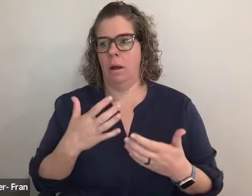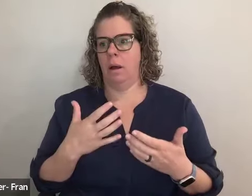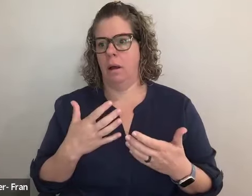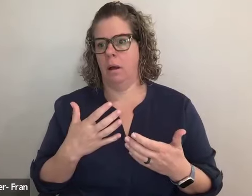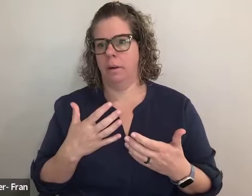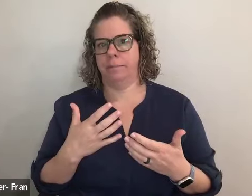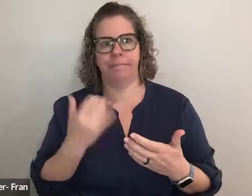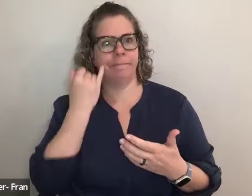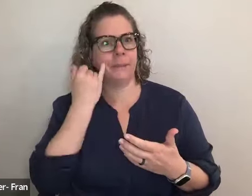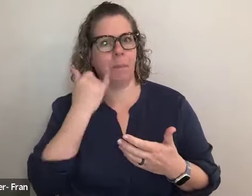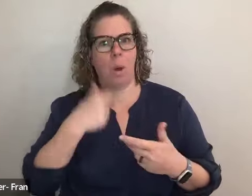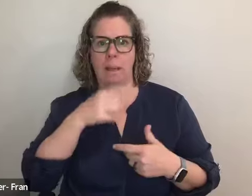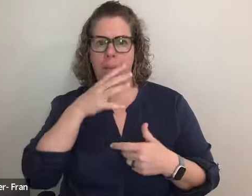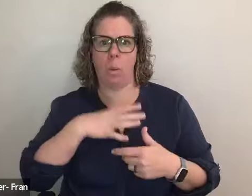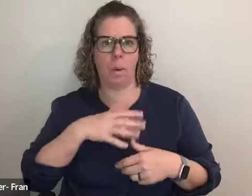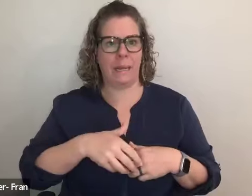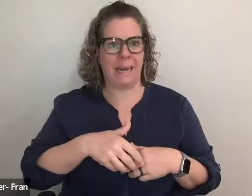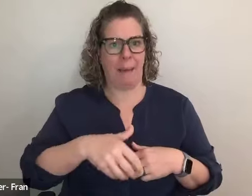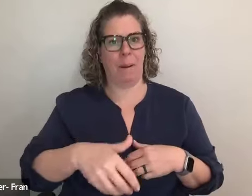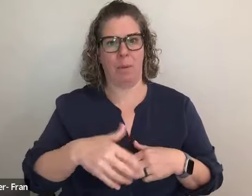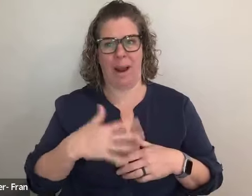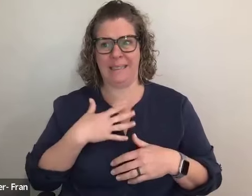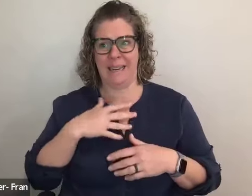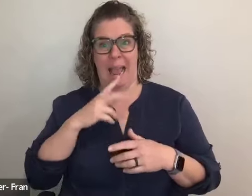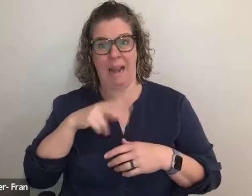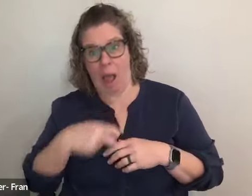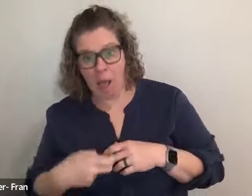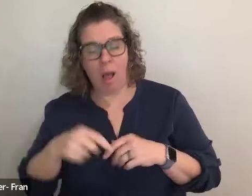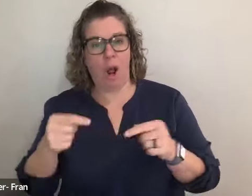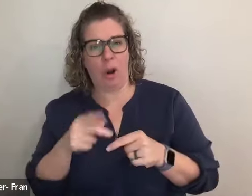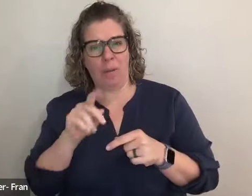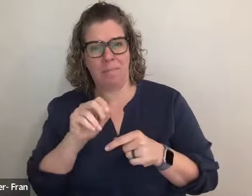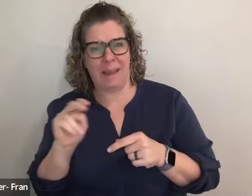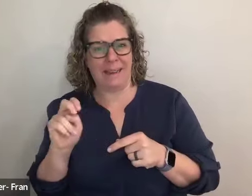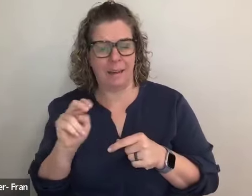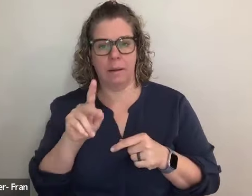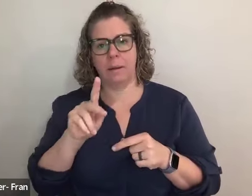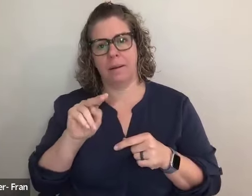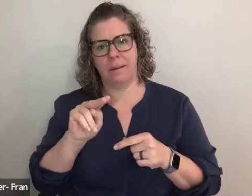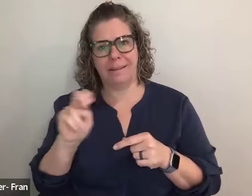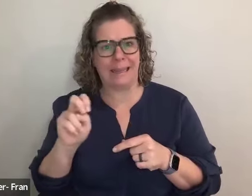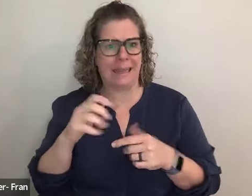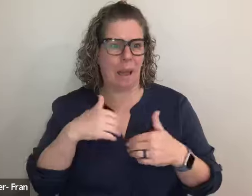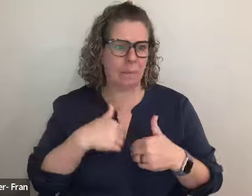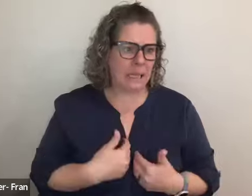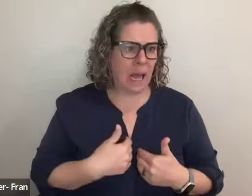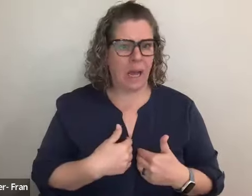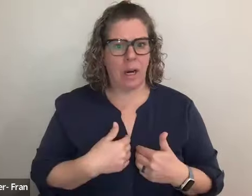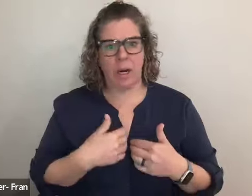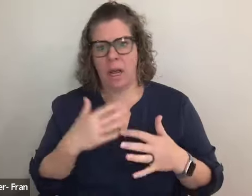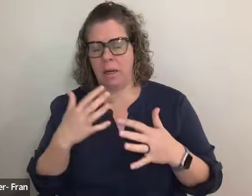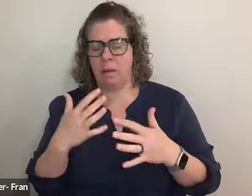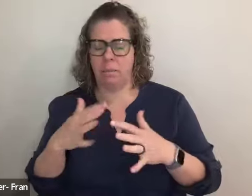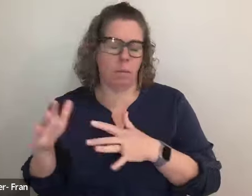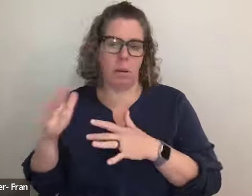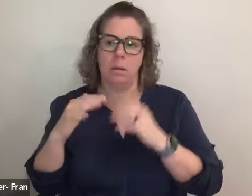knee and my window of tolerance is a little smaller these days because I'm tired and I'm growing a human and I have two toddlers. Well,